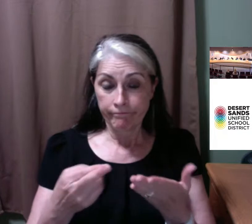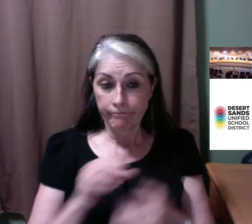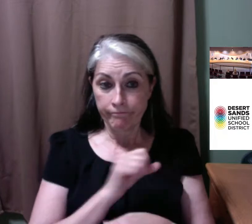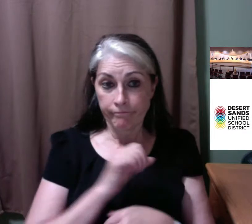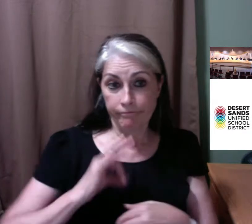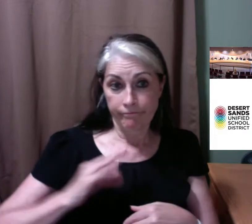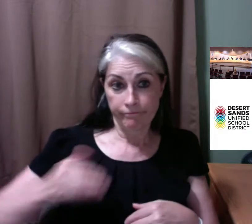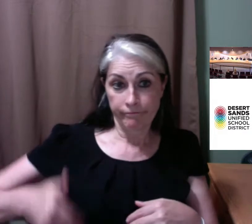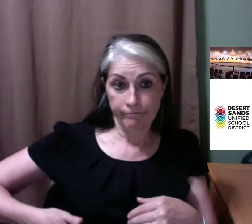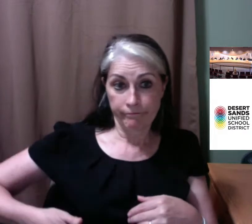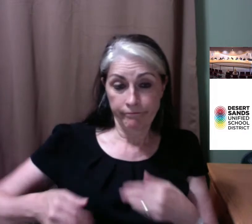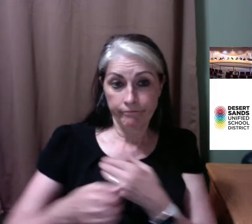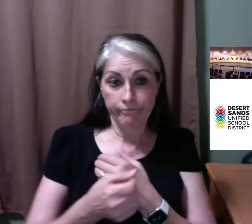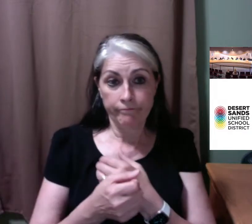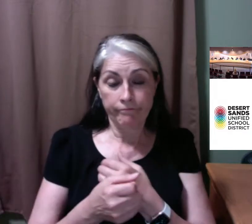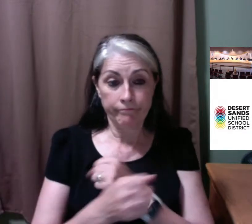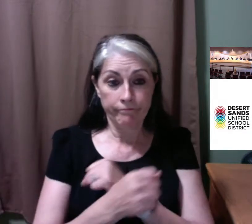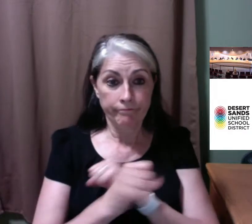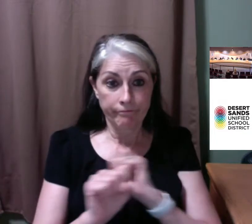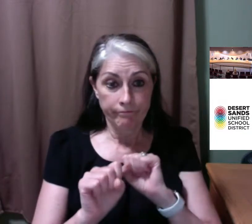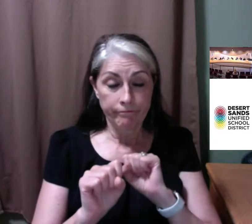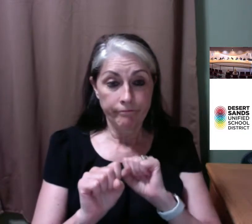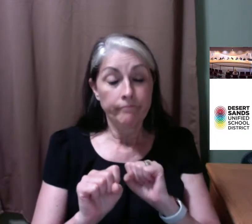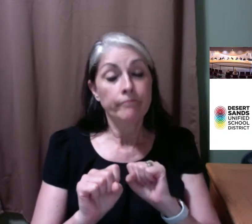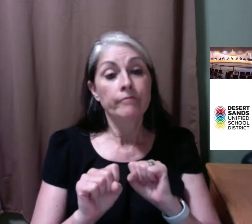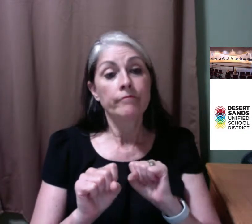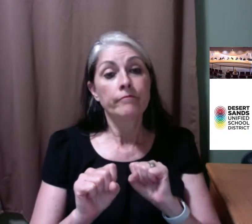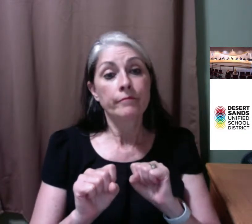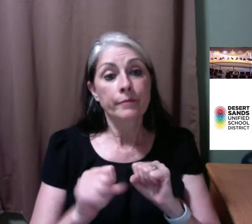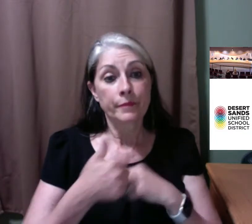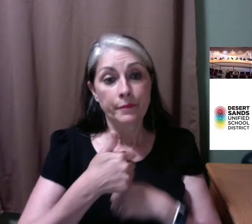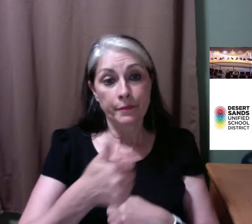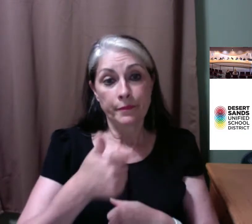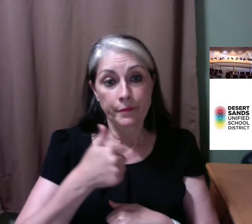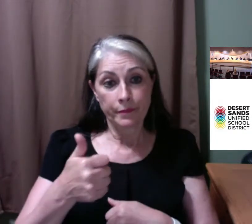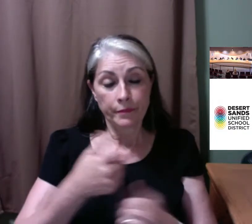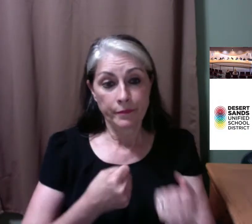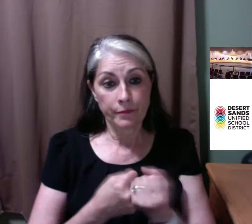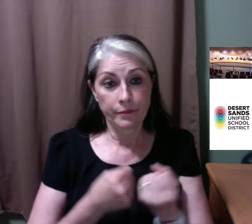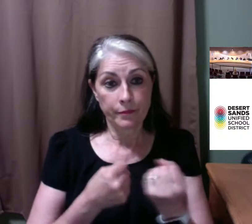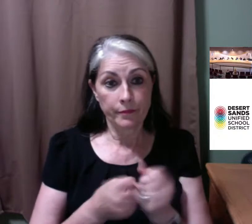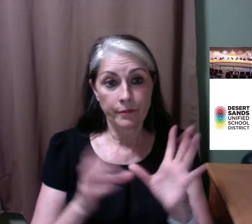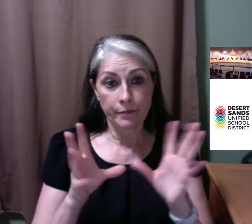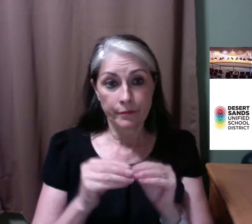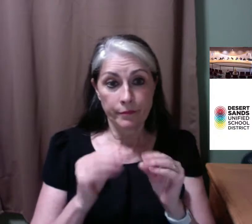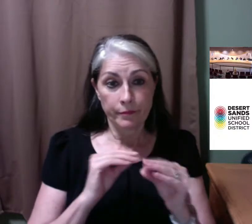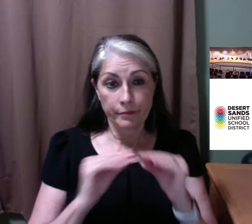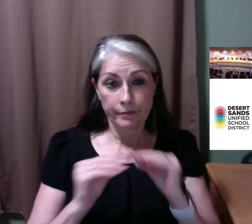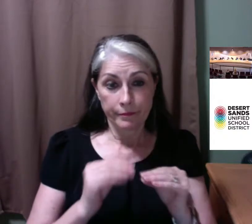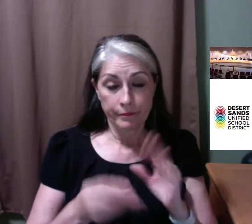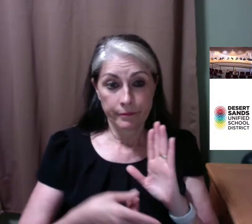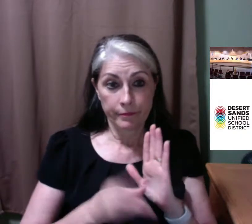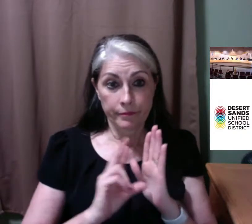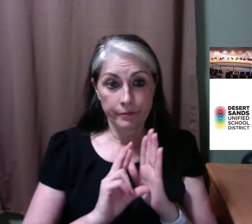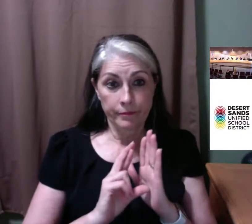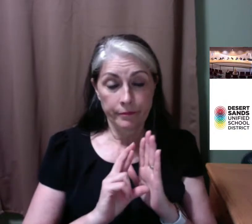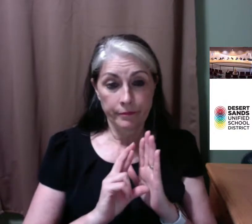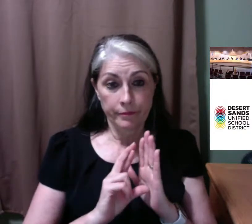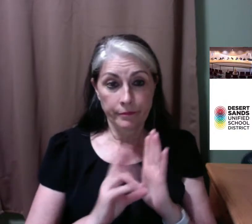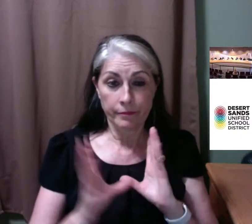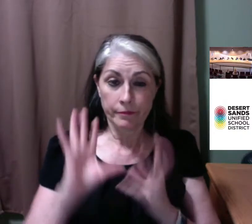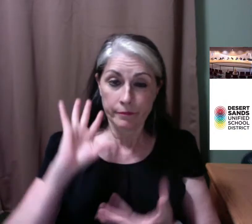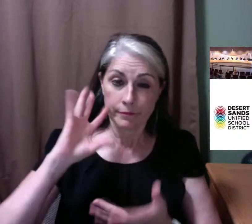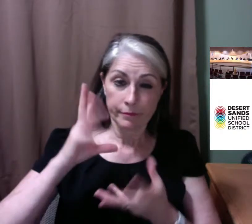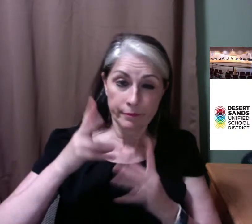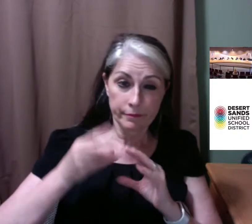of safety, maintaining transportation routes, and supporting safety committees as they revise and review their comprehensive